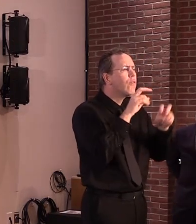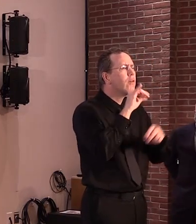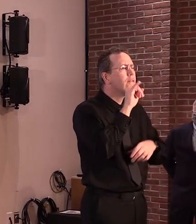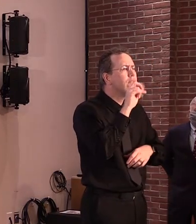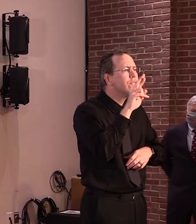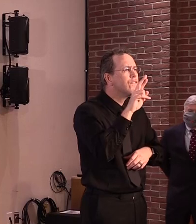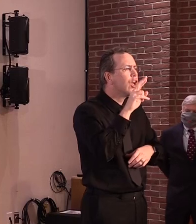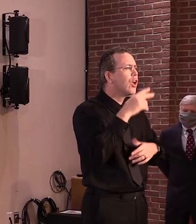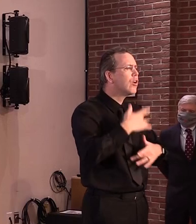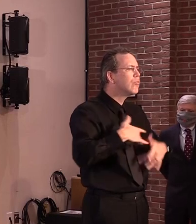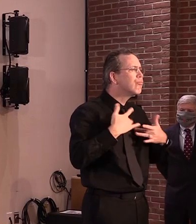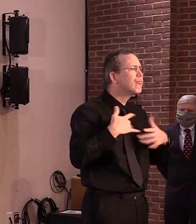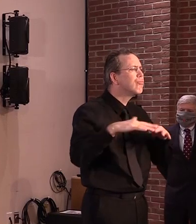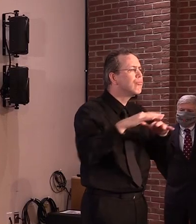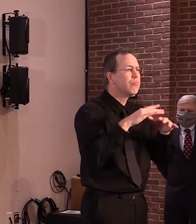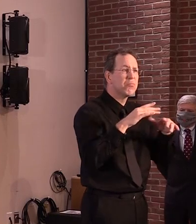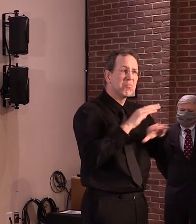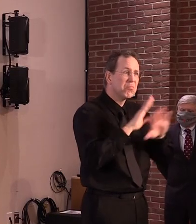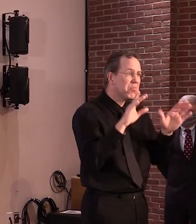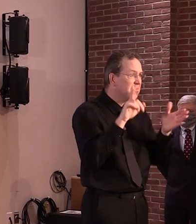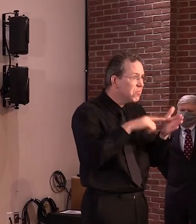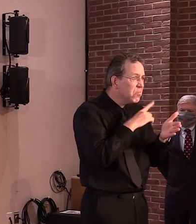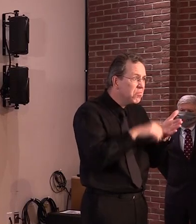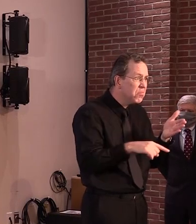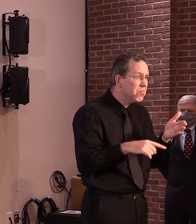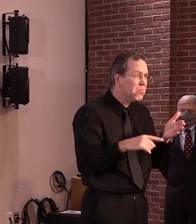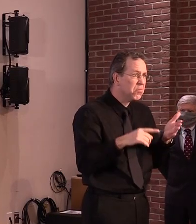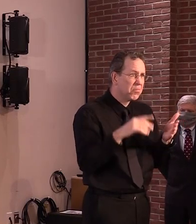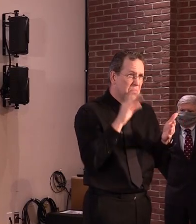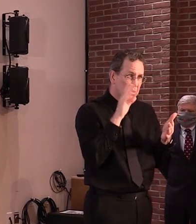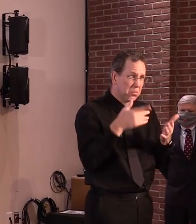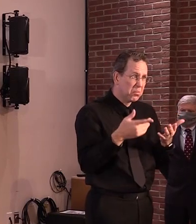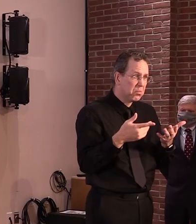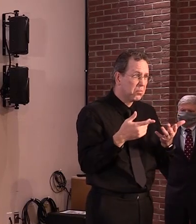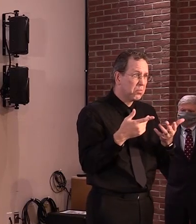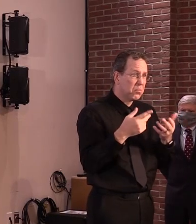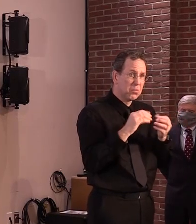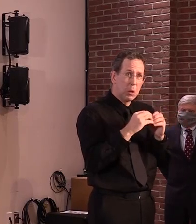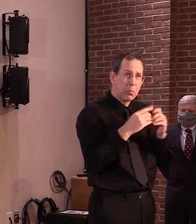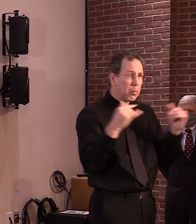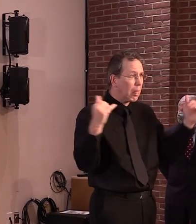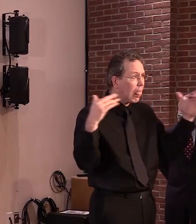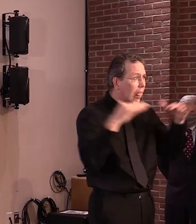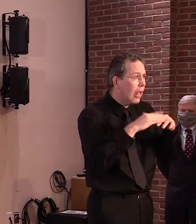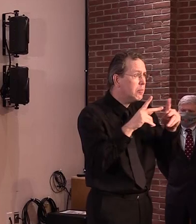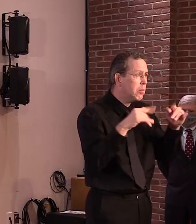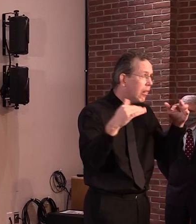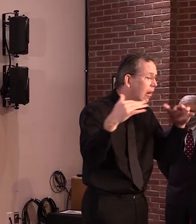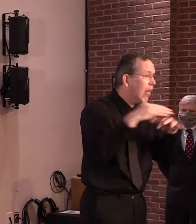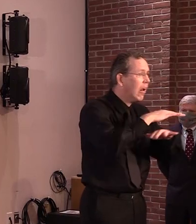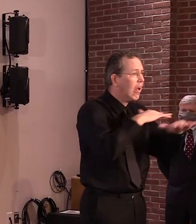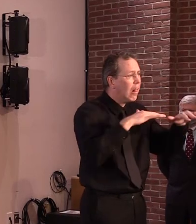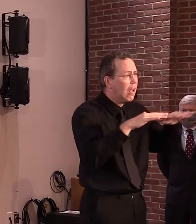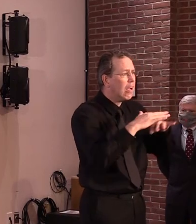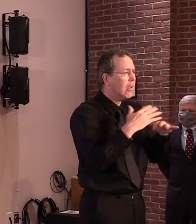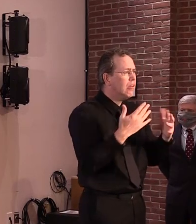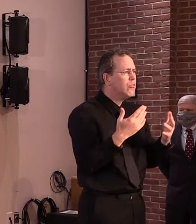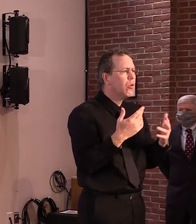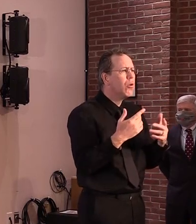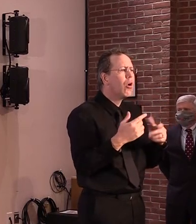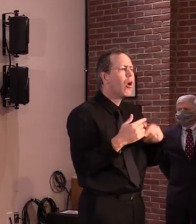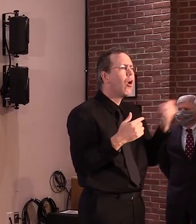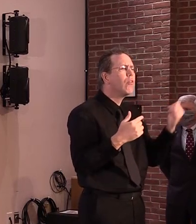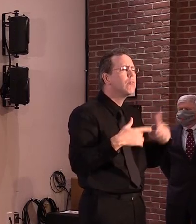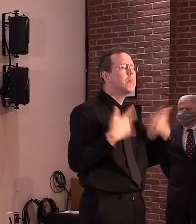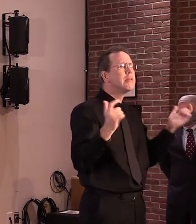to plan ahead for those. What about the other large gatherings that are a more personal nature, like weddings or funerals? We've